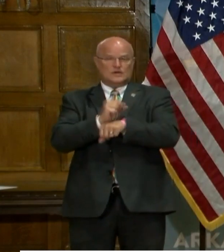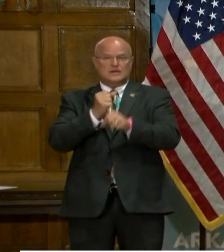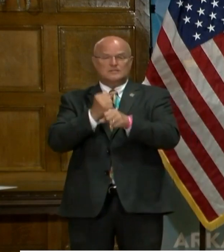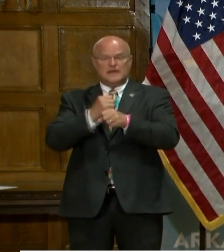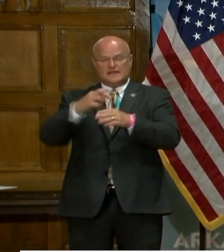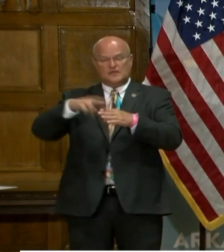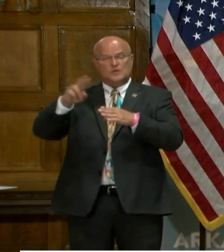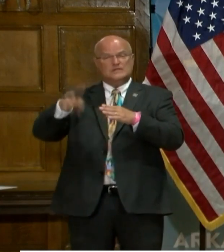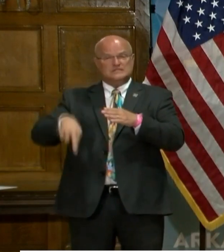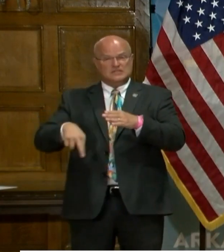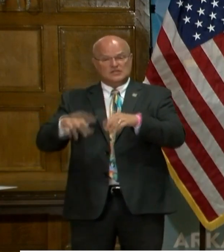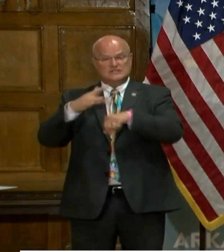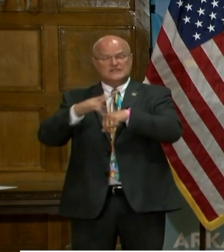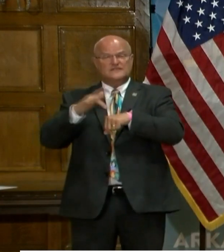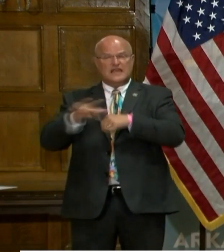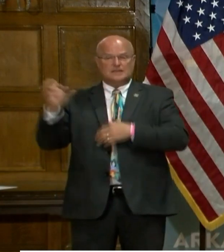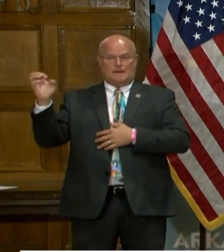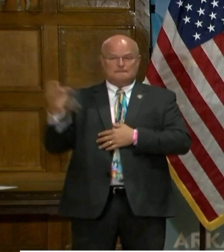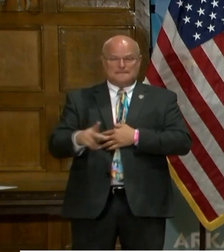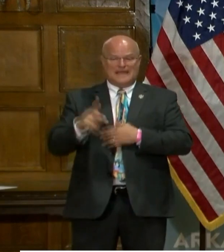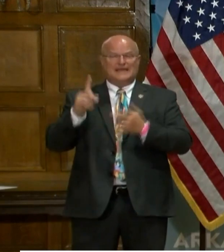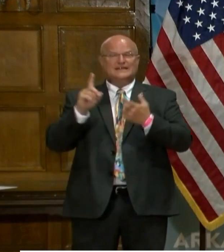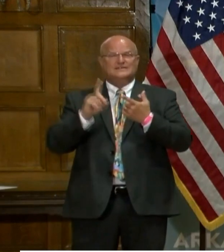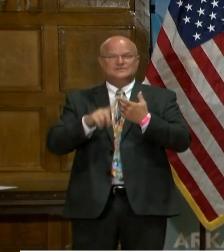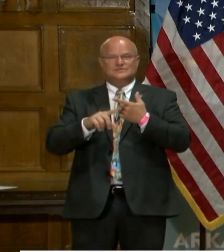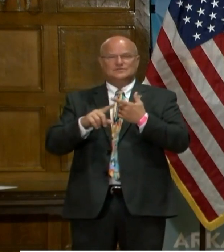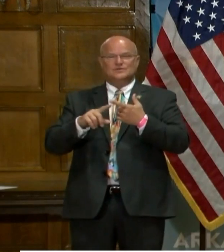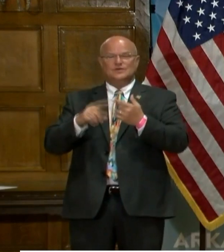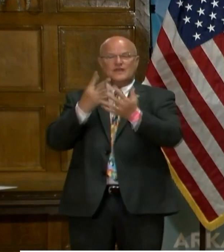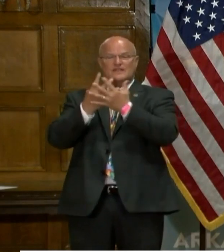those results available back to the